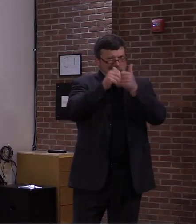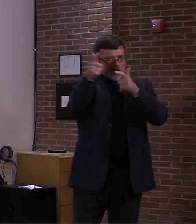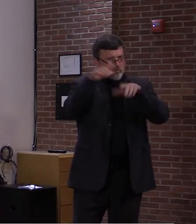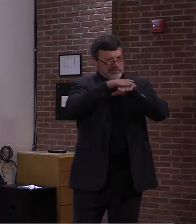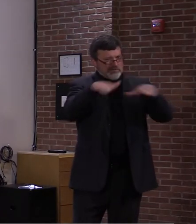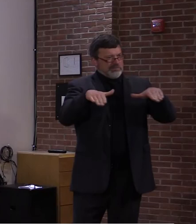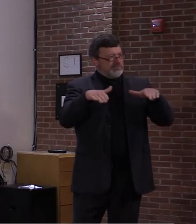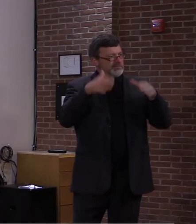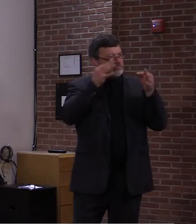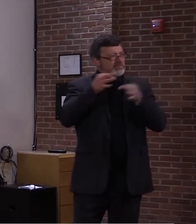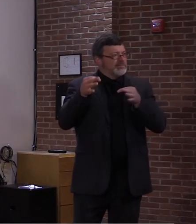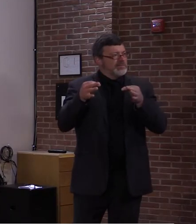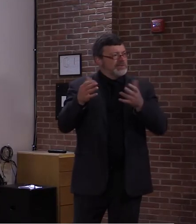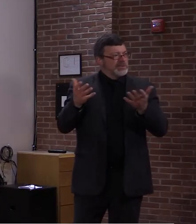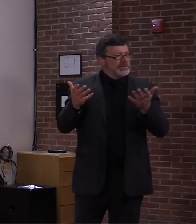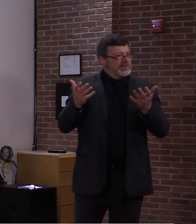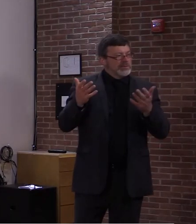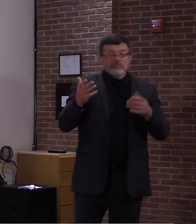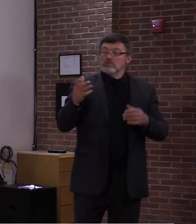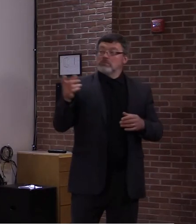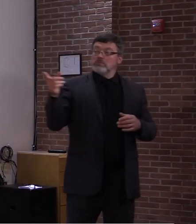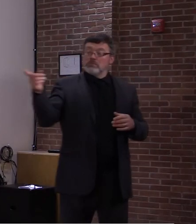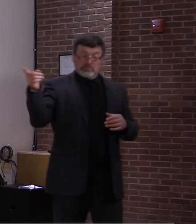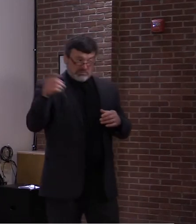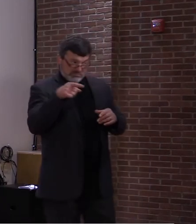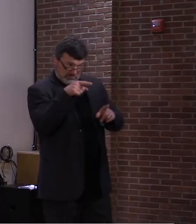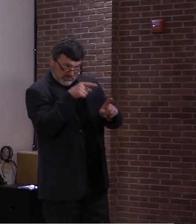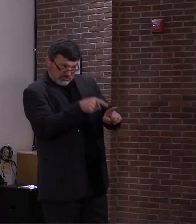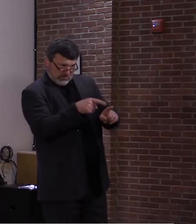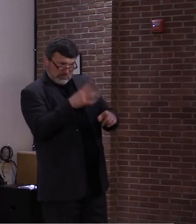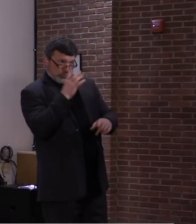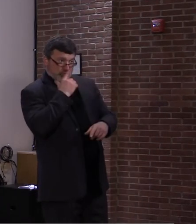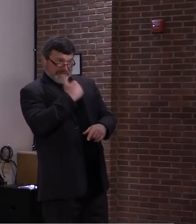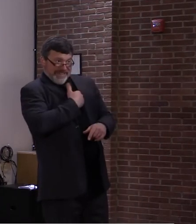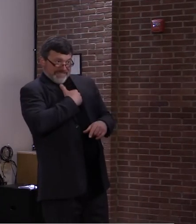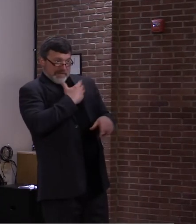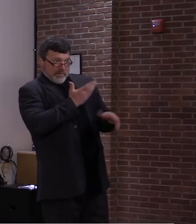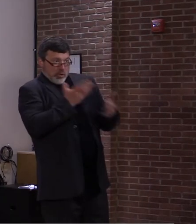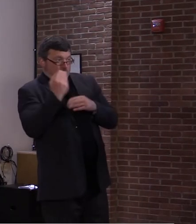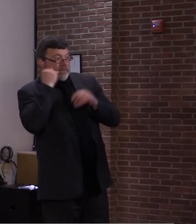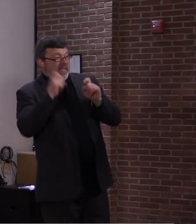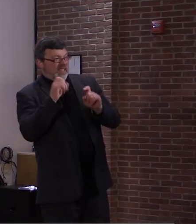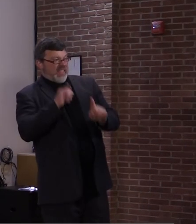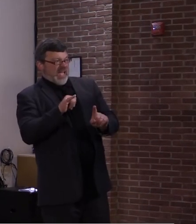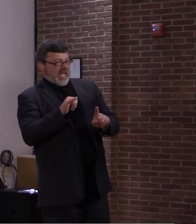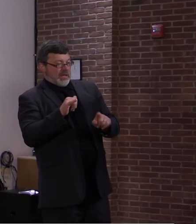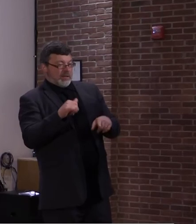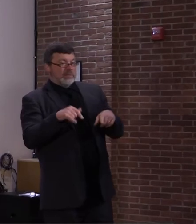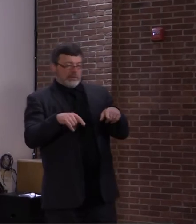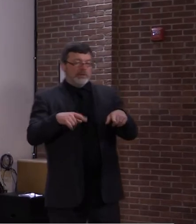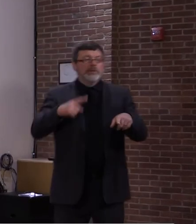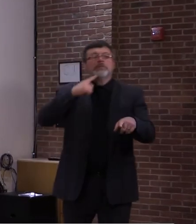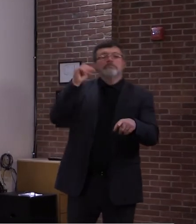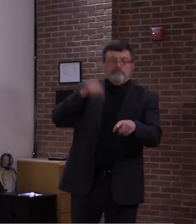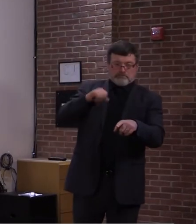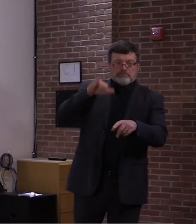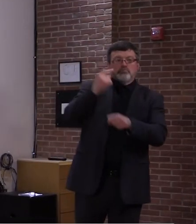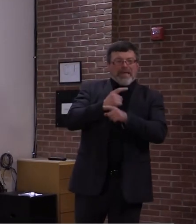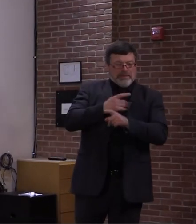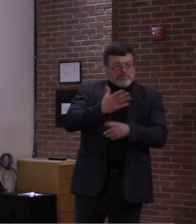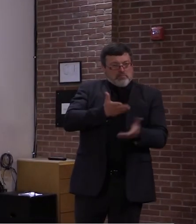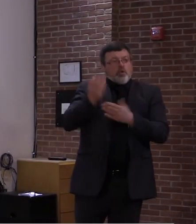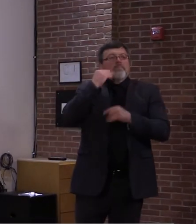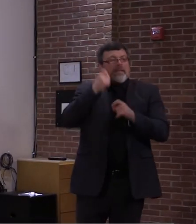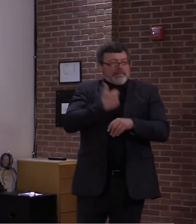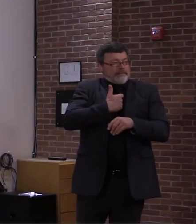So you're talking about the self-reported results first? Correct. Yeah. So are those unique and distinct from,